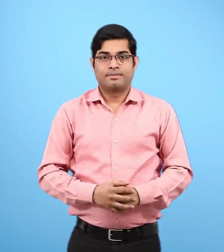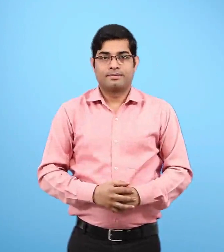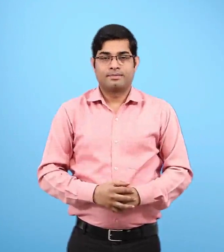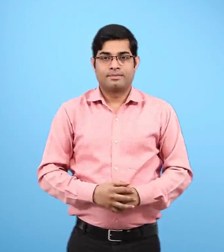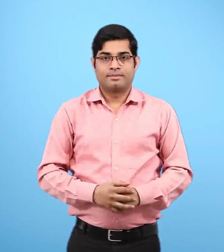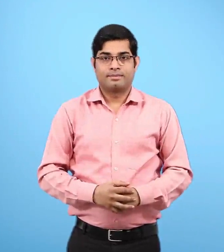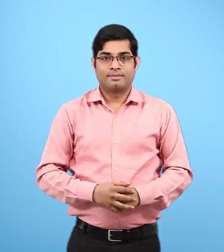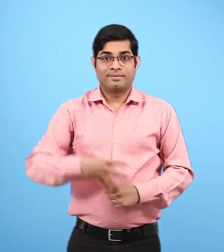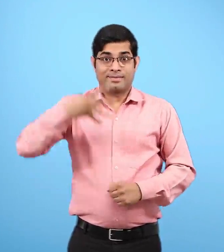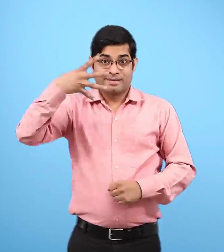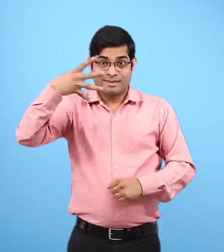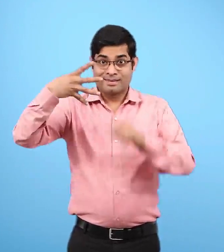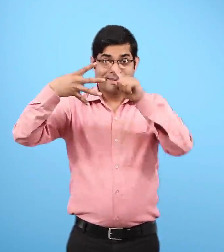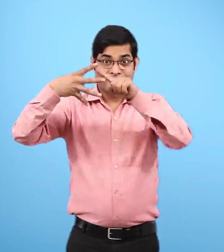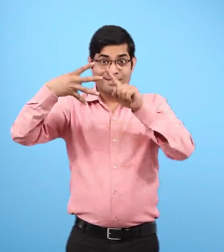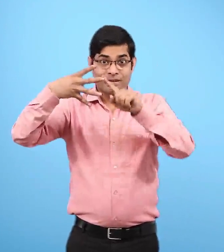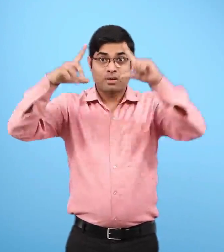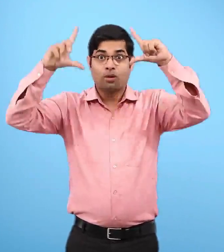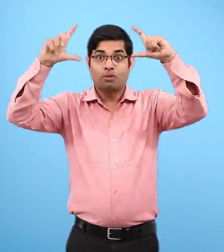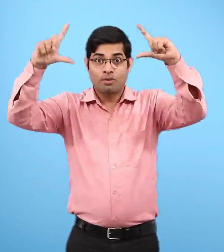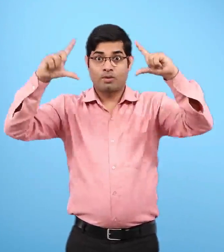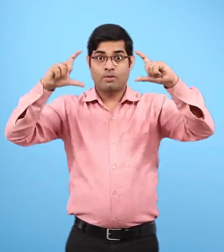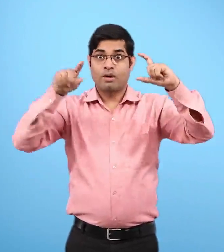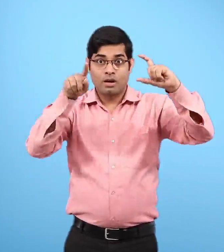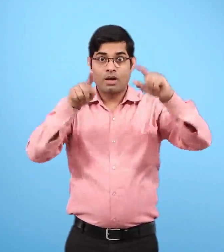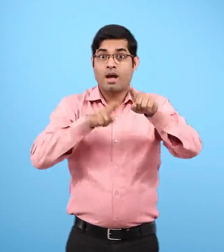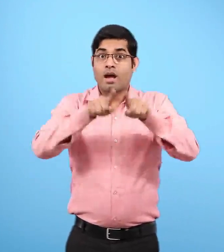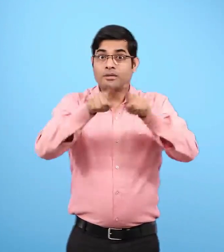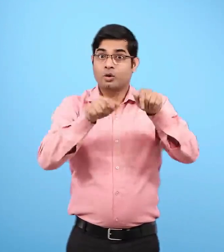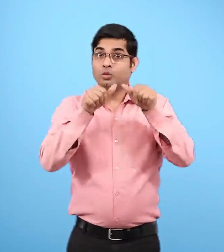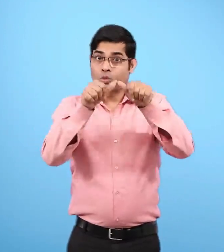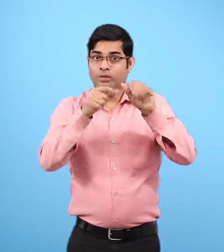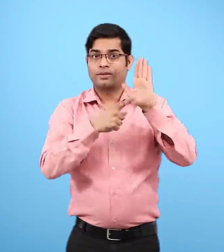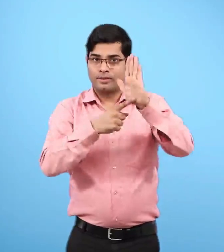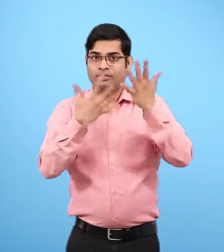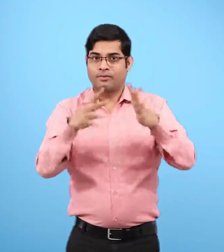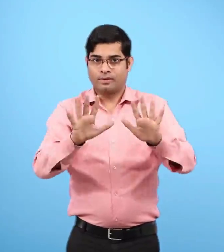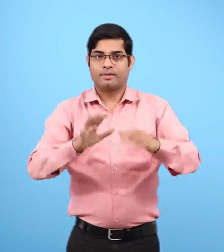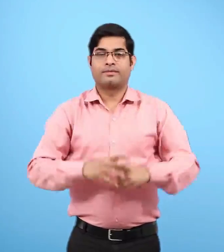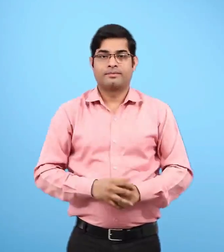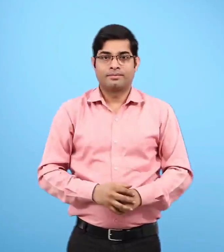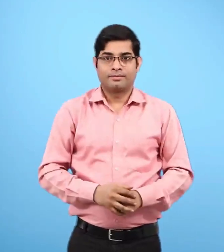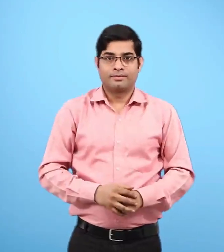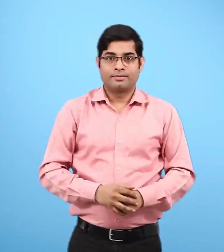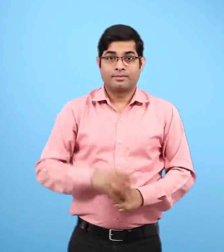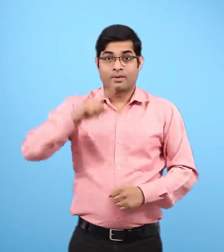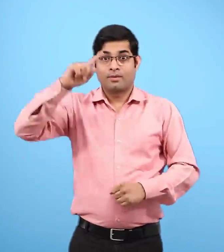question. Part 1 and 2 are solved as examples.